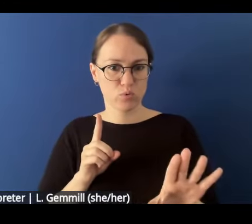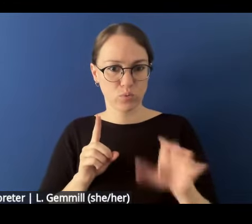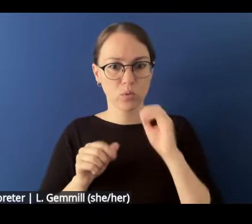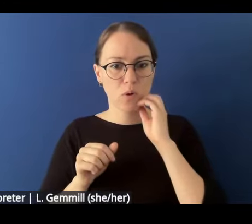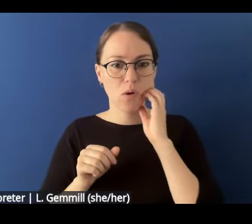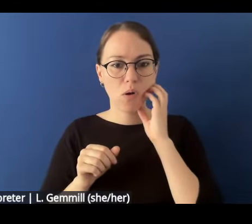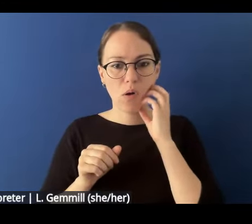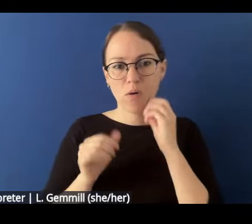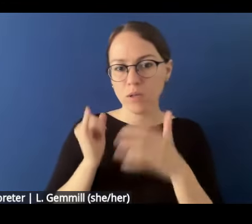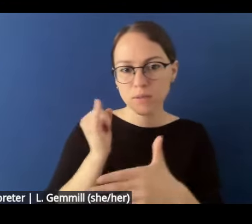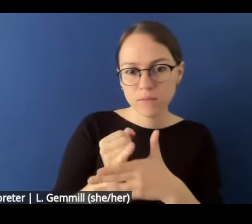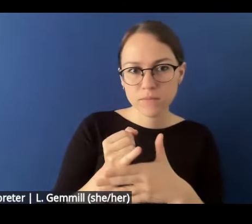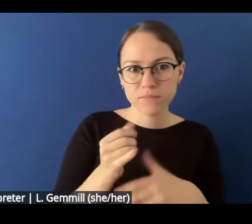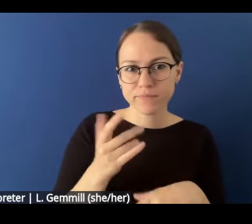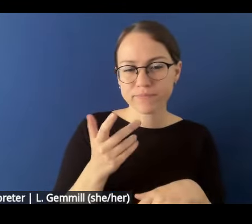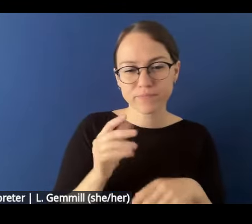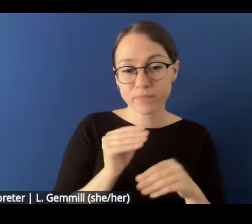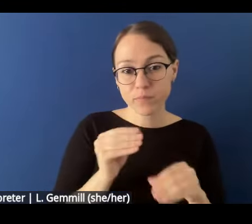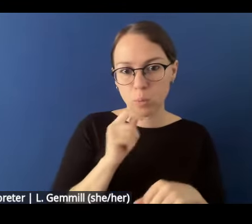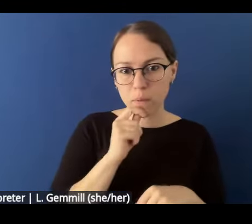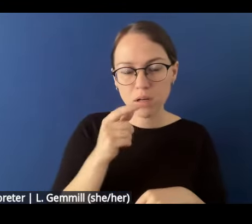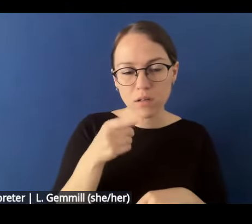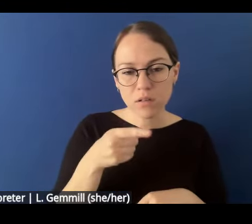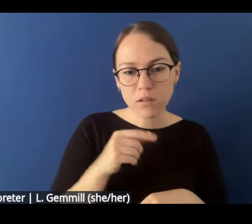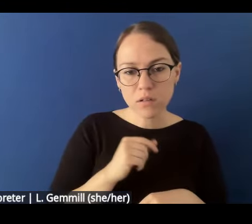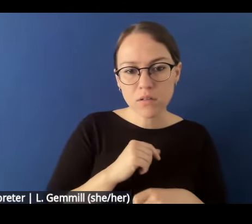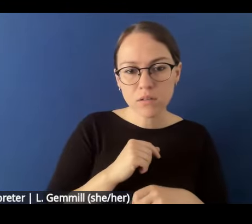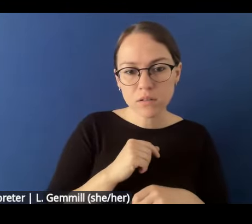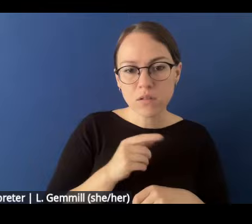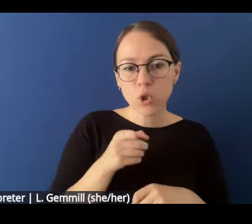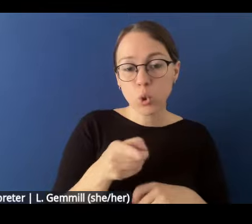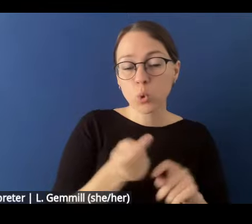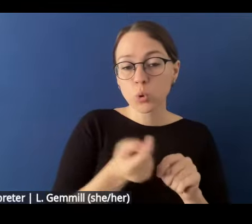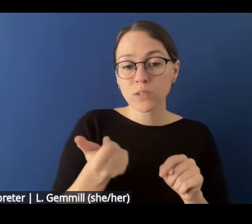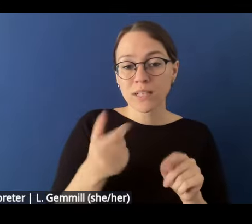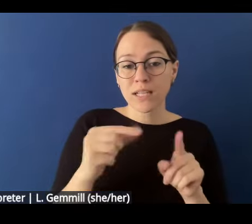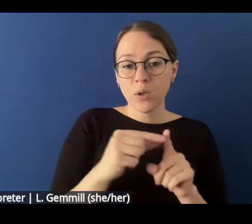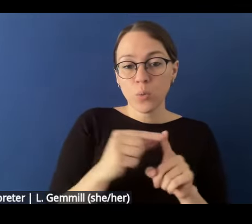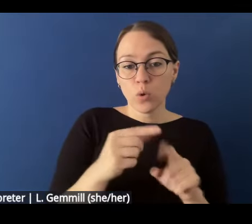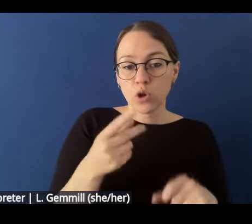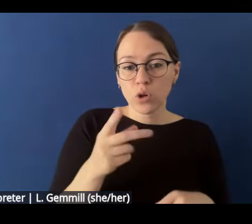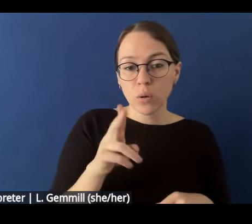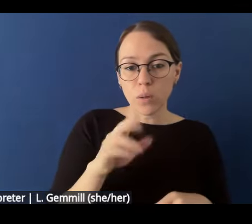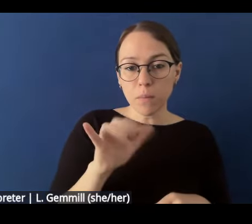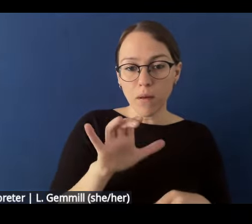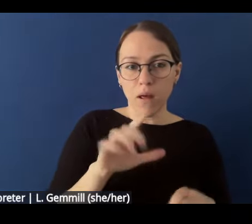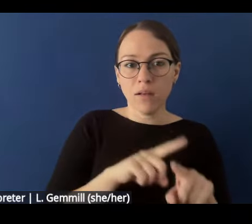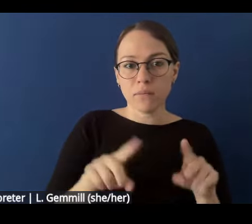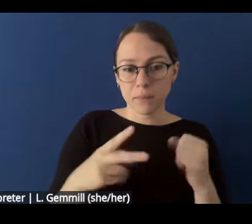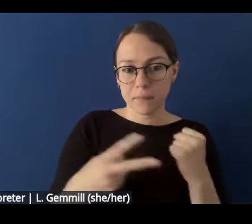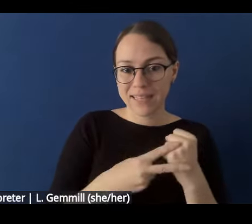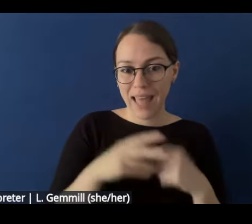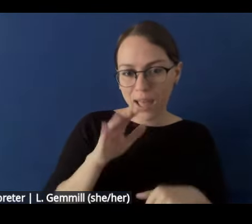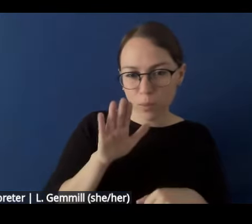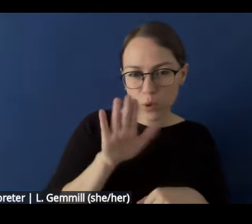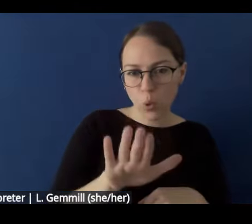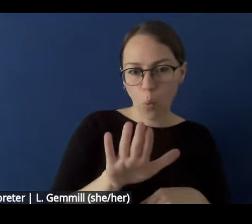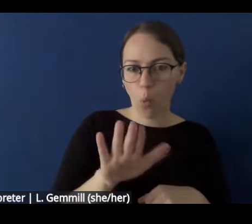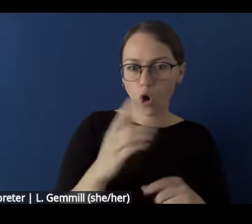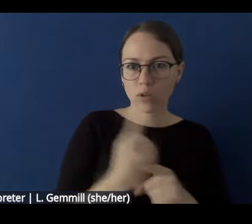deleted the word public, but you kept it in your proposed. No, summary, I think if you which- look on the petition itself, which includes a